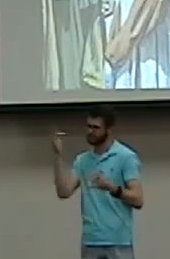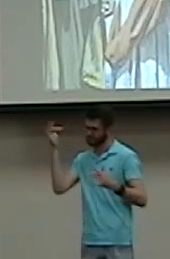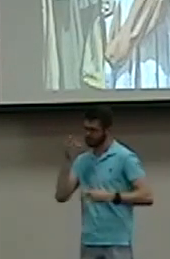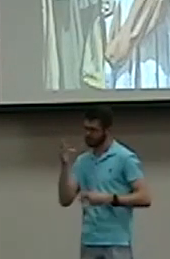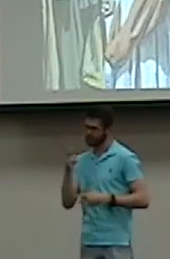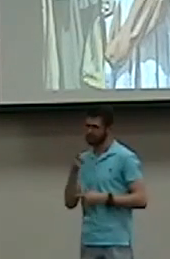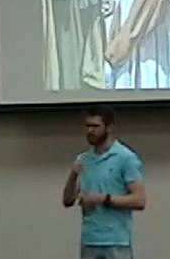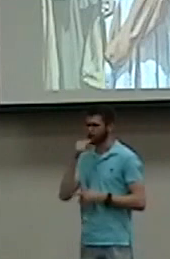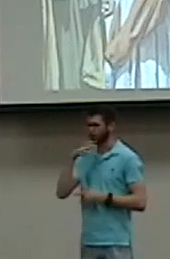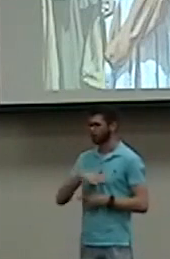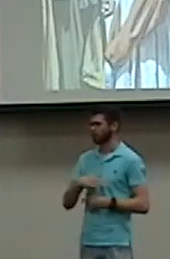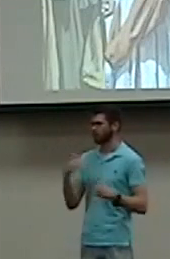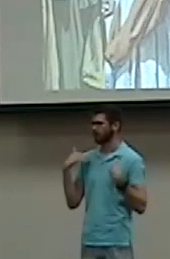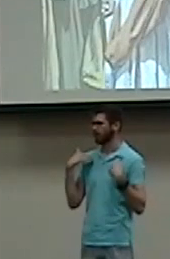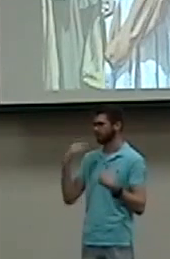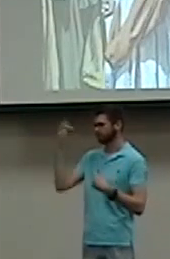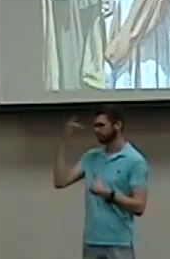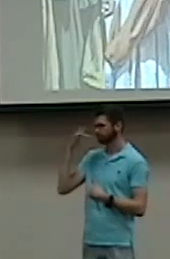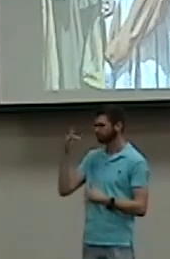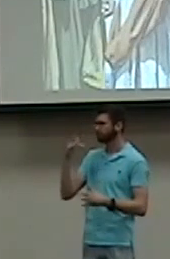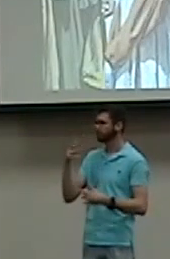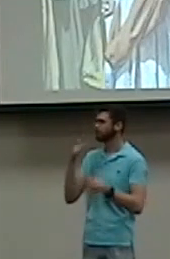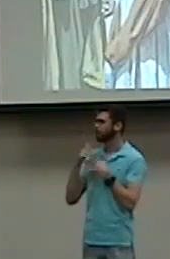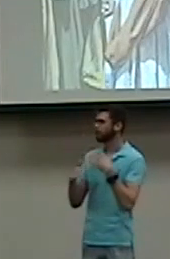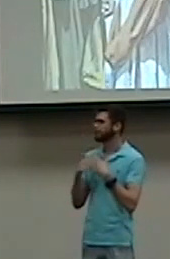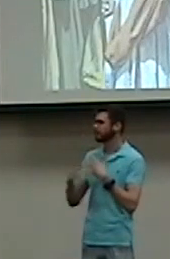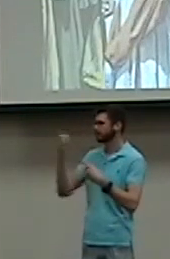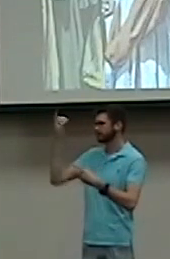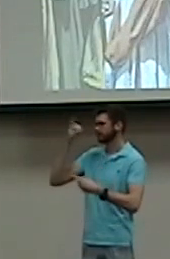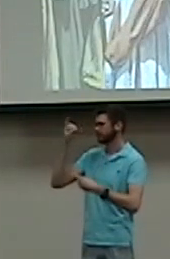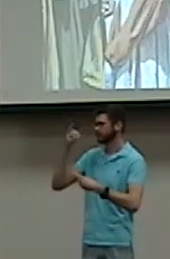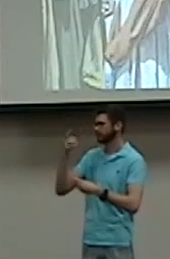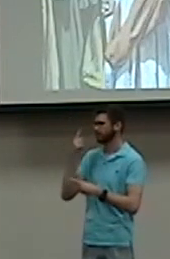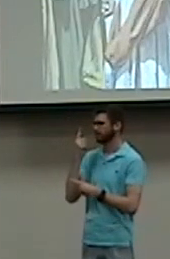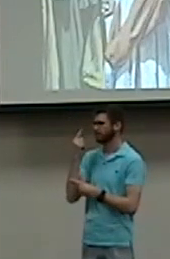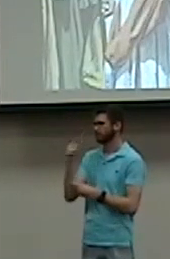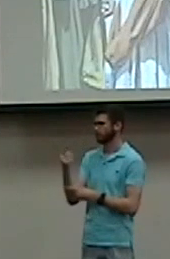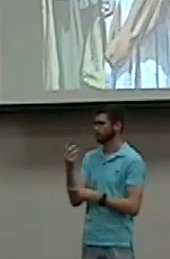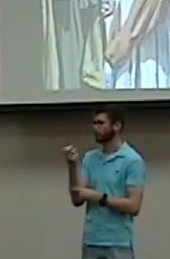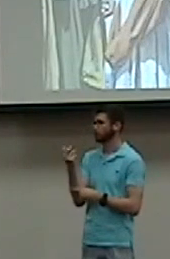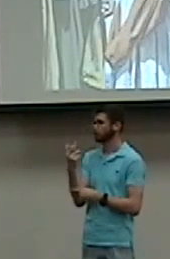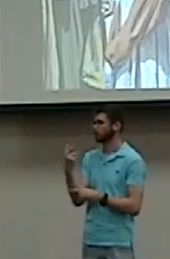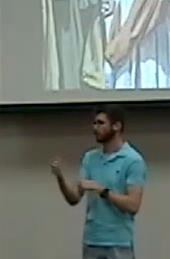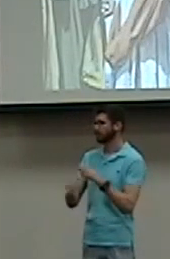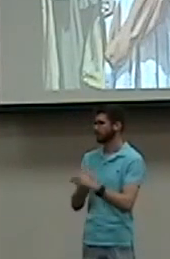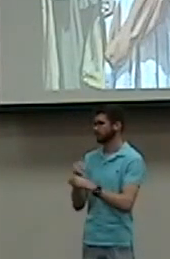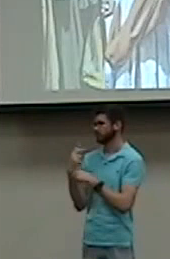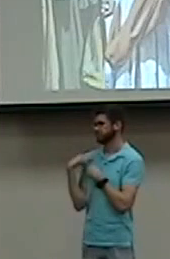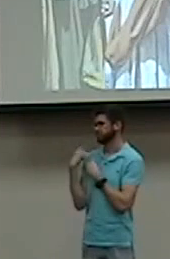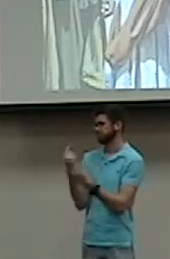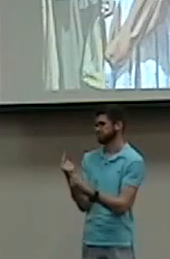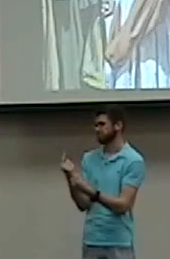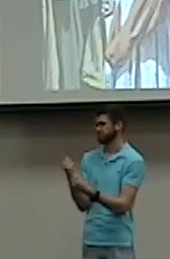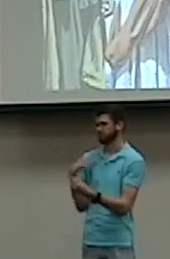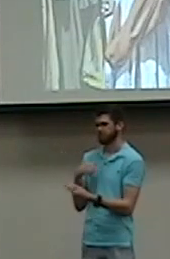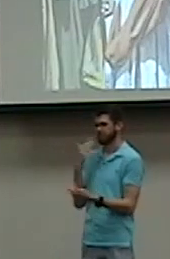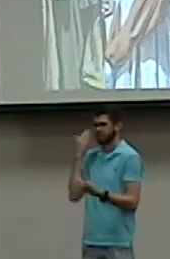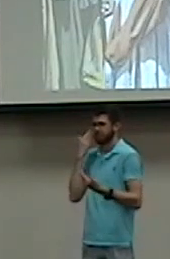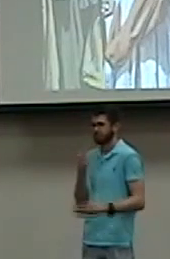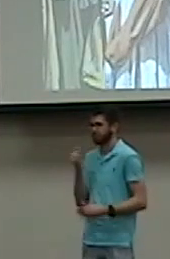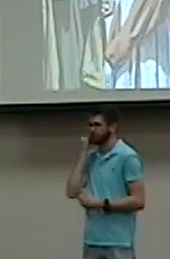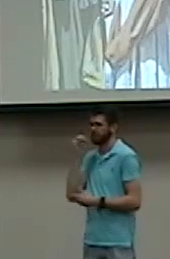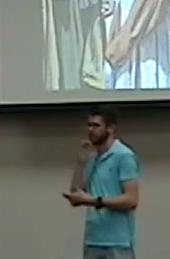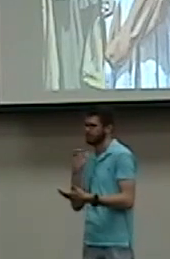lady has been suffering from a chronic bleeding condition for the last 12 years. We don't know if she was ever married. If